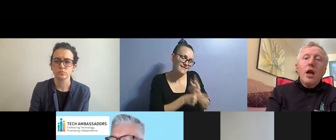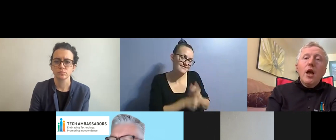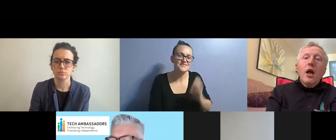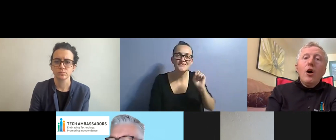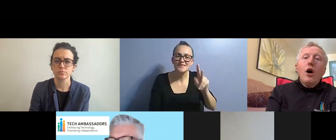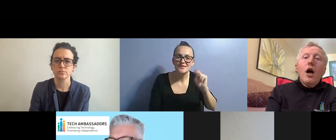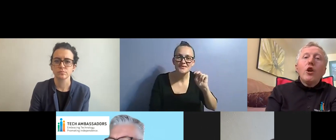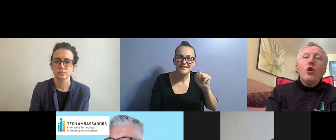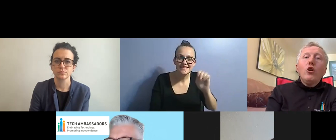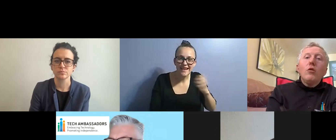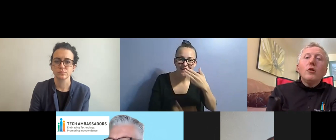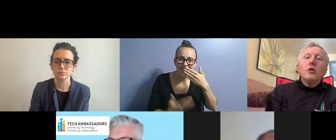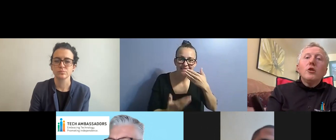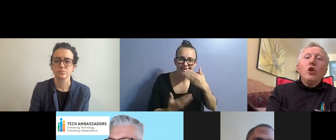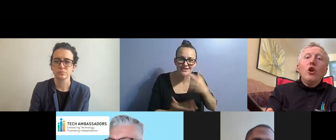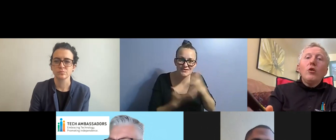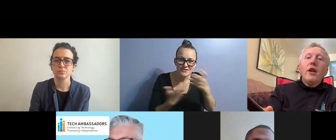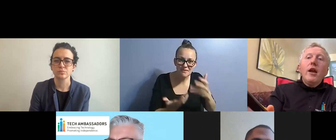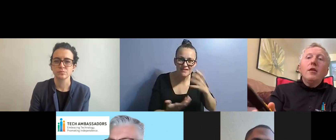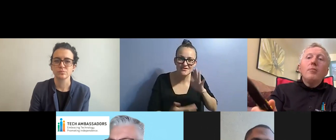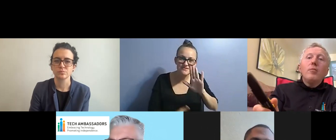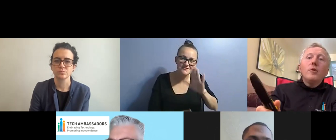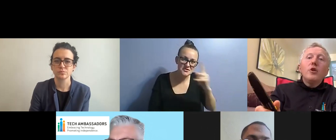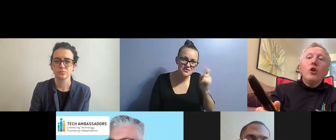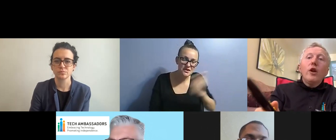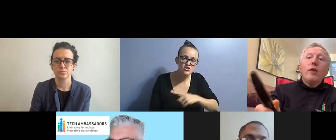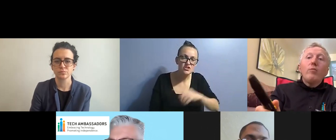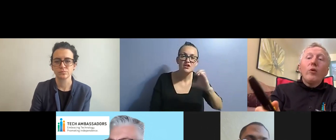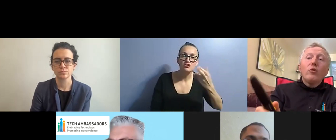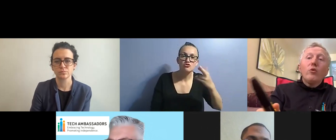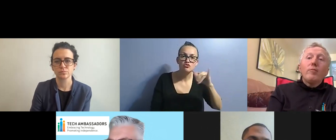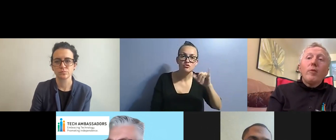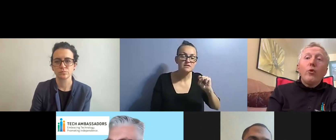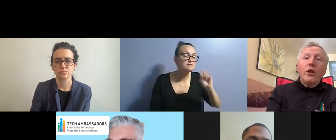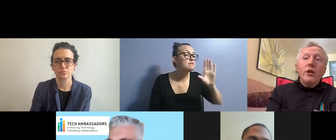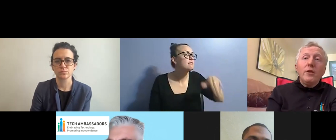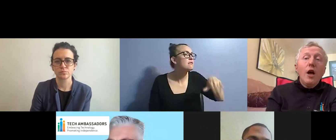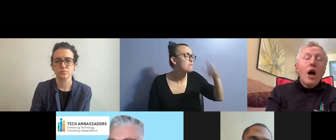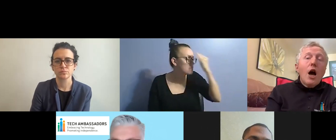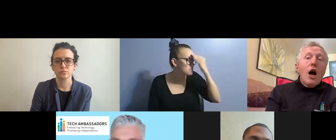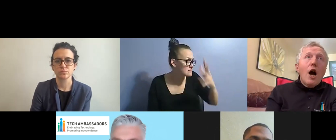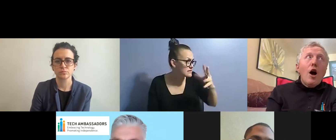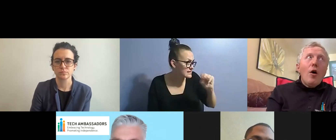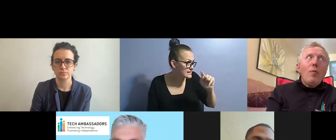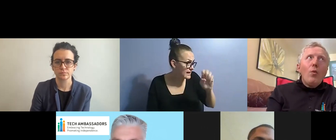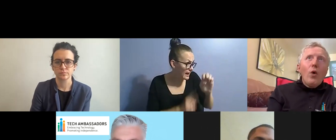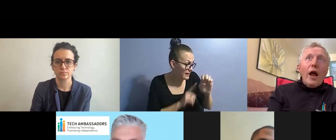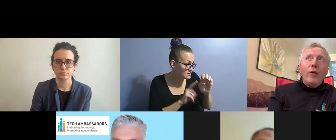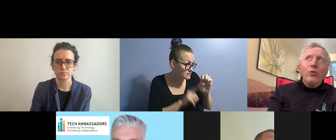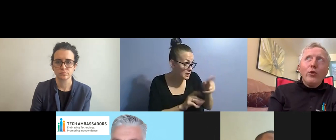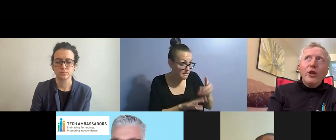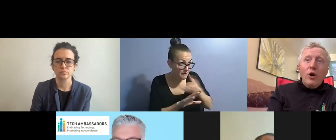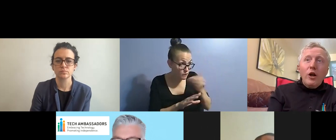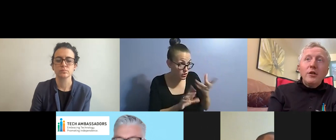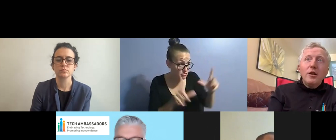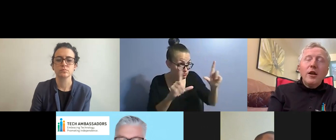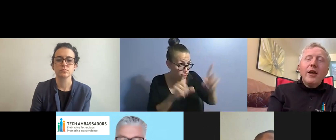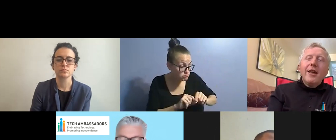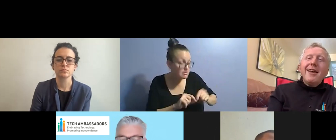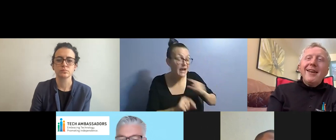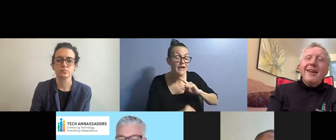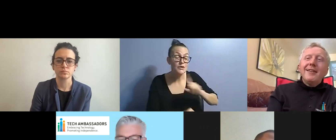the question. We appreciate you coming on. Nate, real quick before you leave, what I really